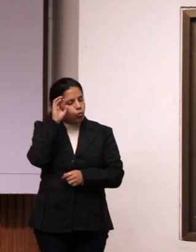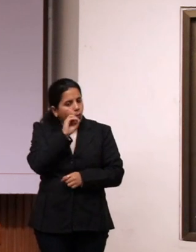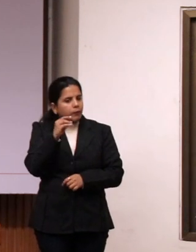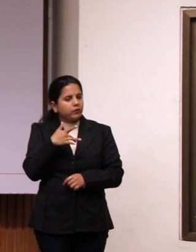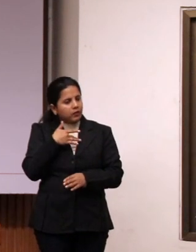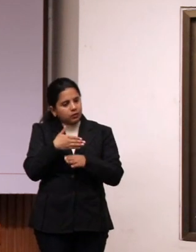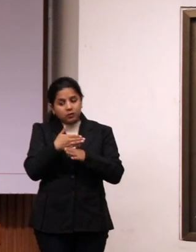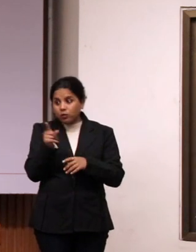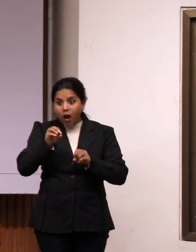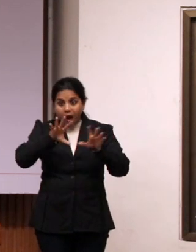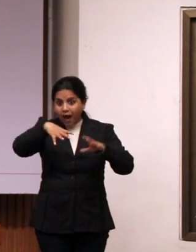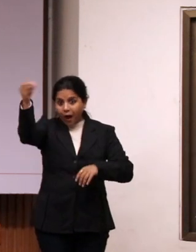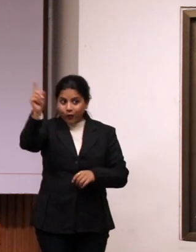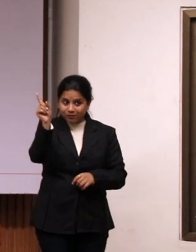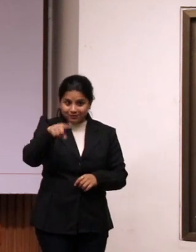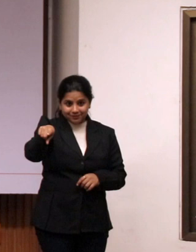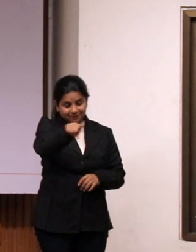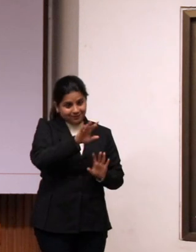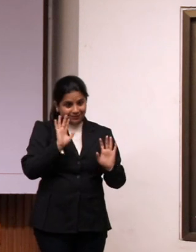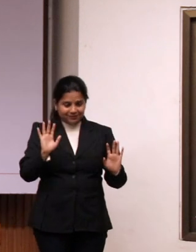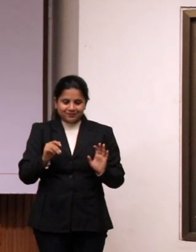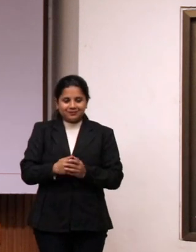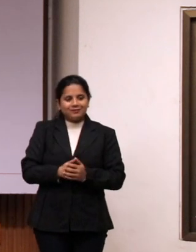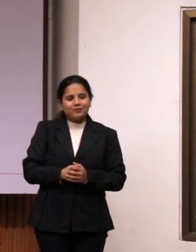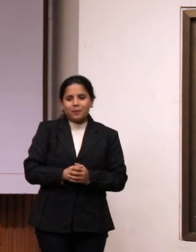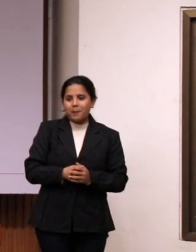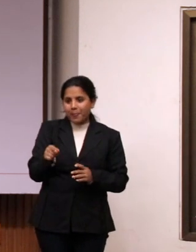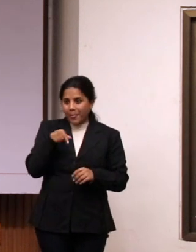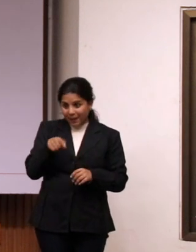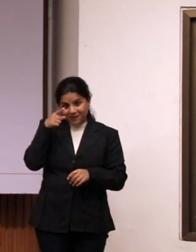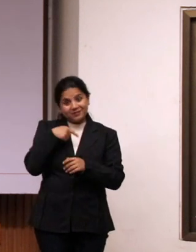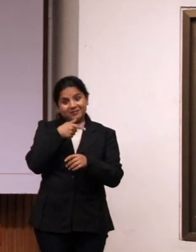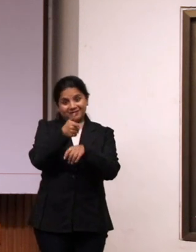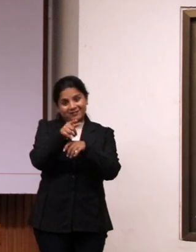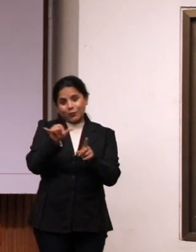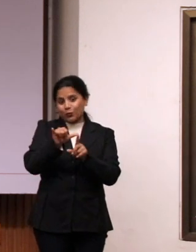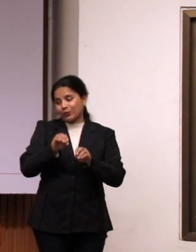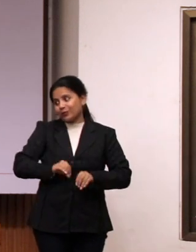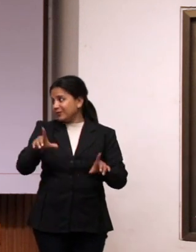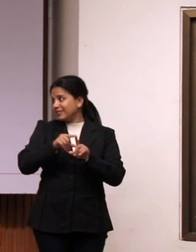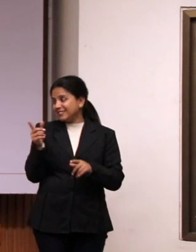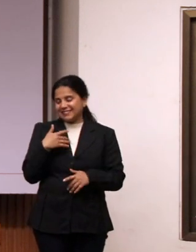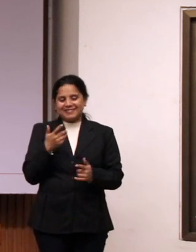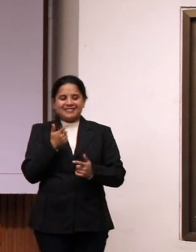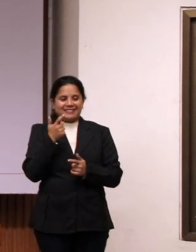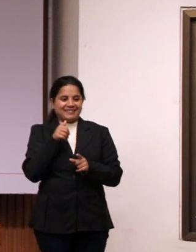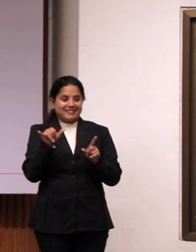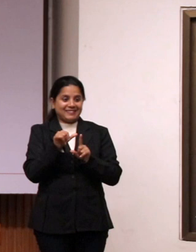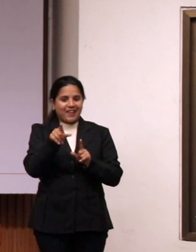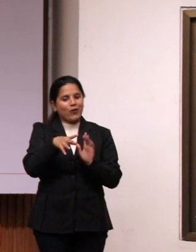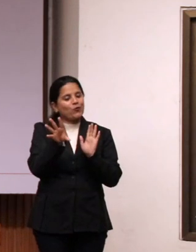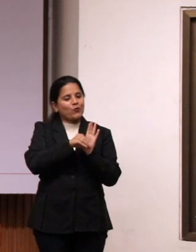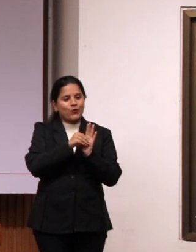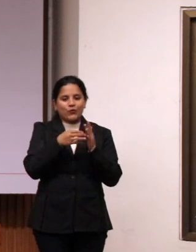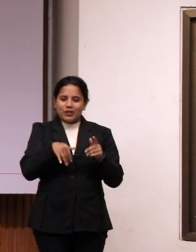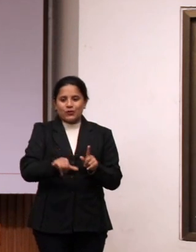being very. But don't share outside. So we will be putting this as a recording on the YouTube. So this is being recorded and